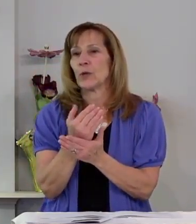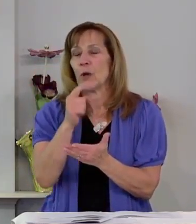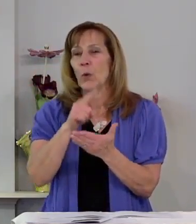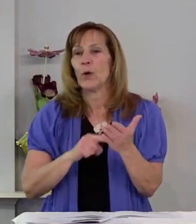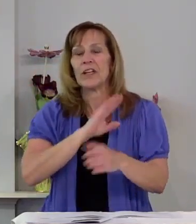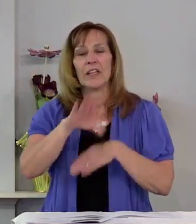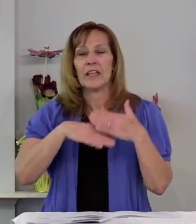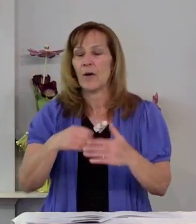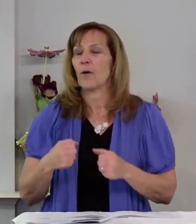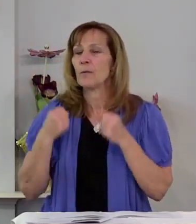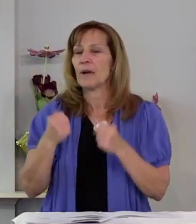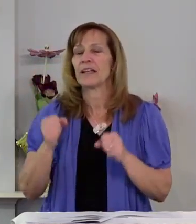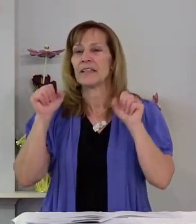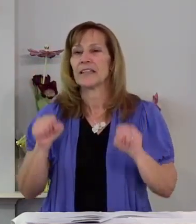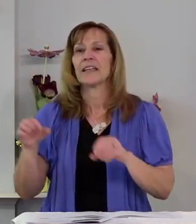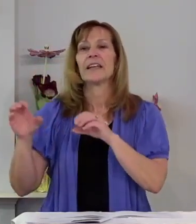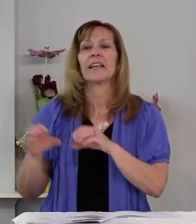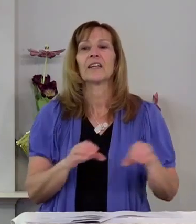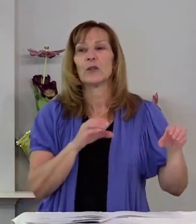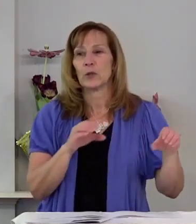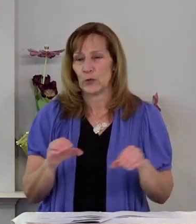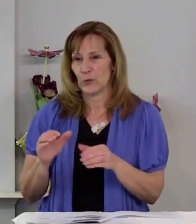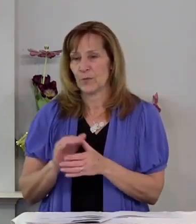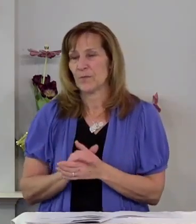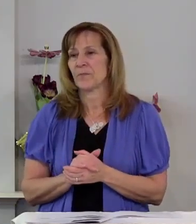the Almighty can do.